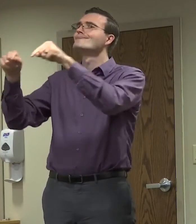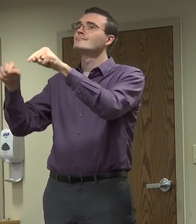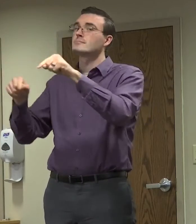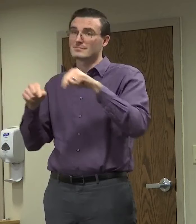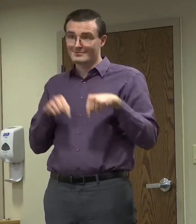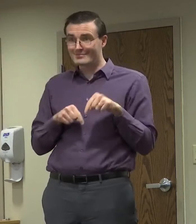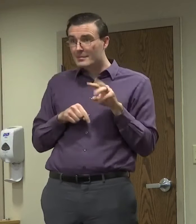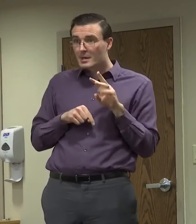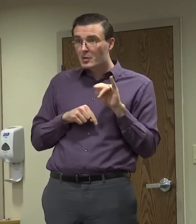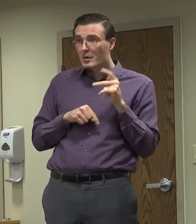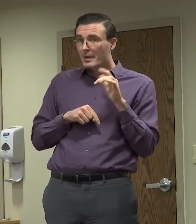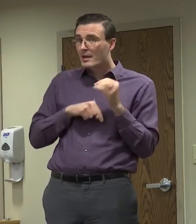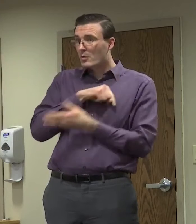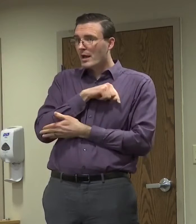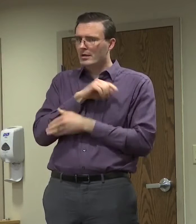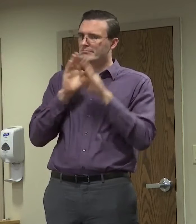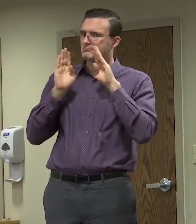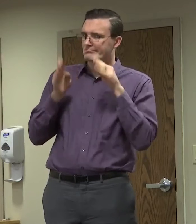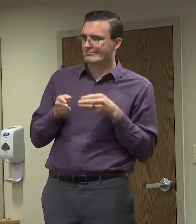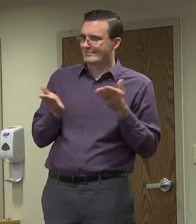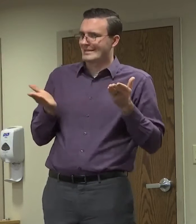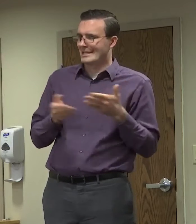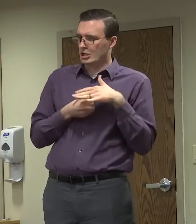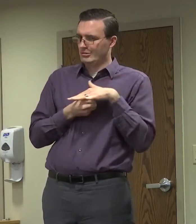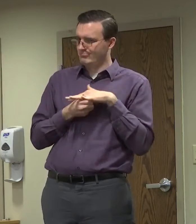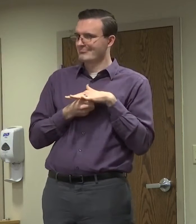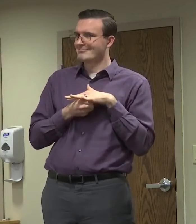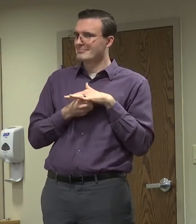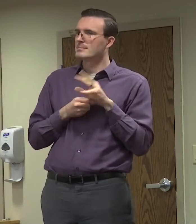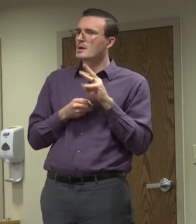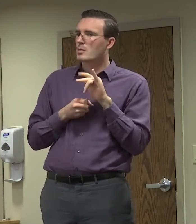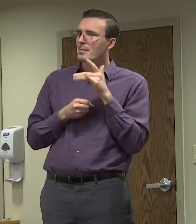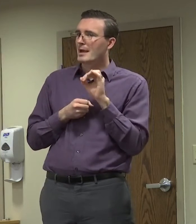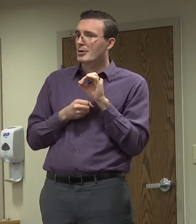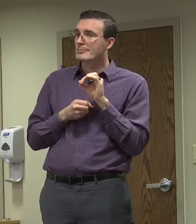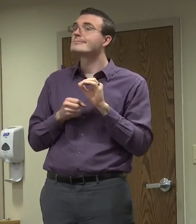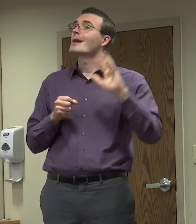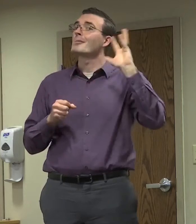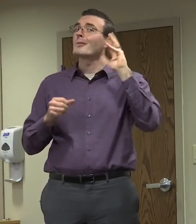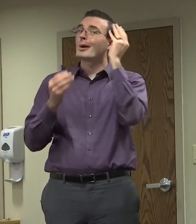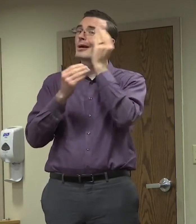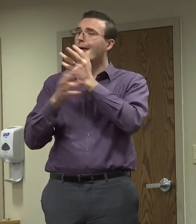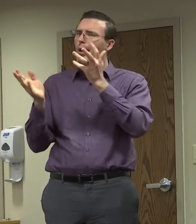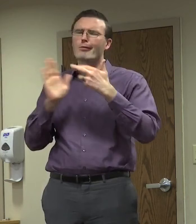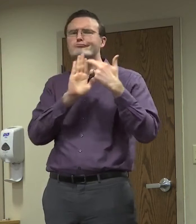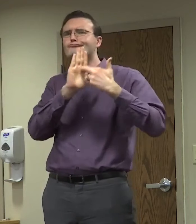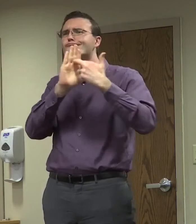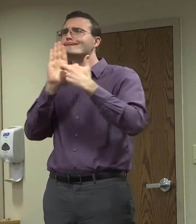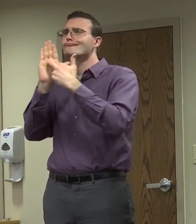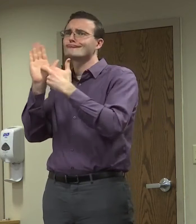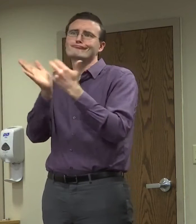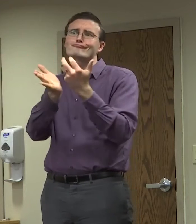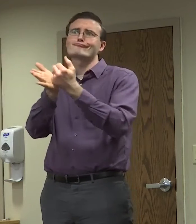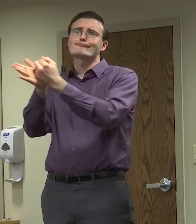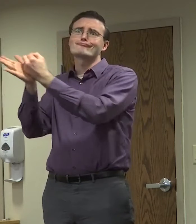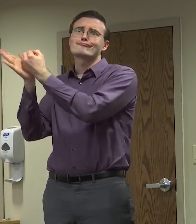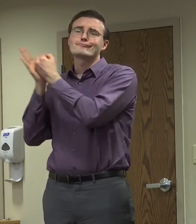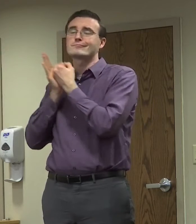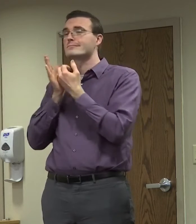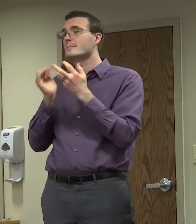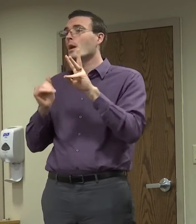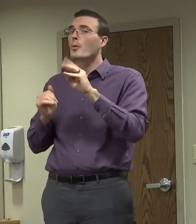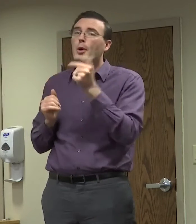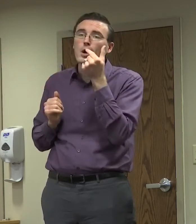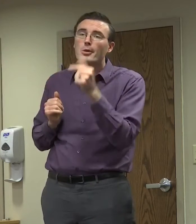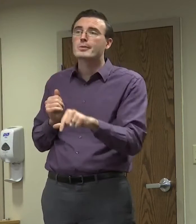focus on Winnebago County, but we've talked about before, register on as many sites as you can, whether it's Walgreens and Myers and Hy-Vee, the private